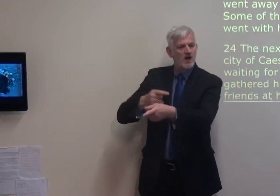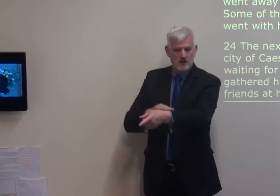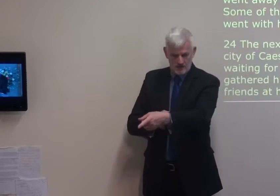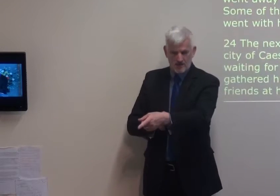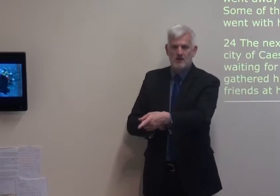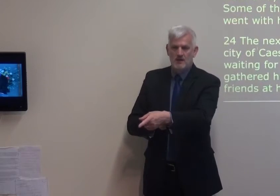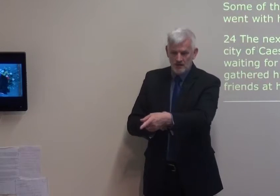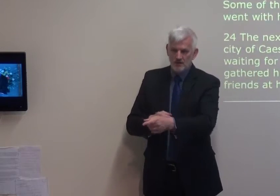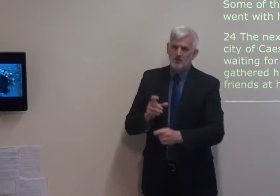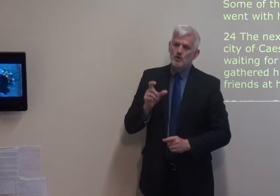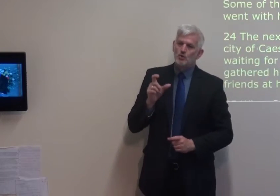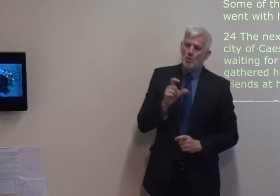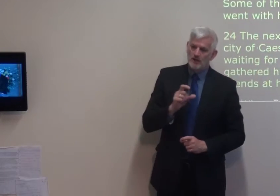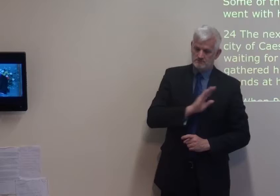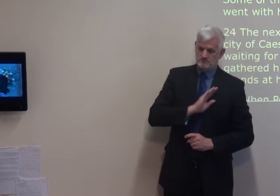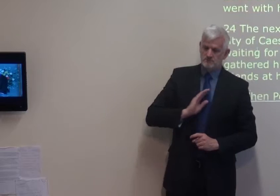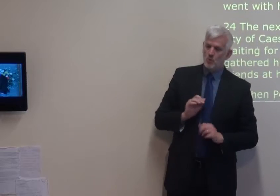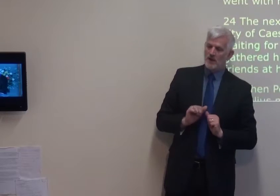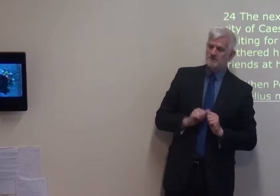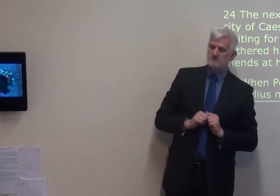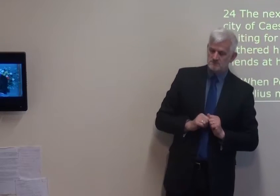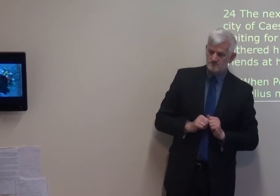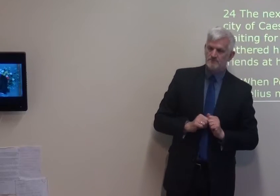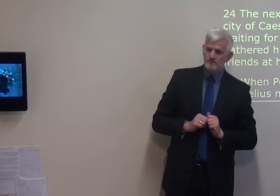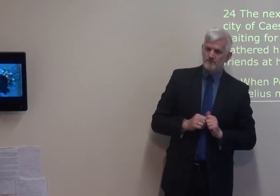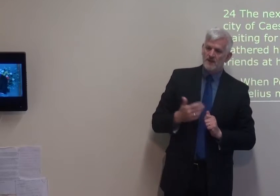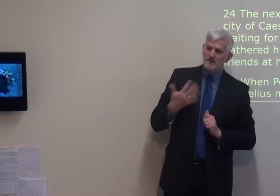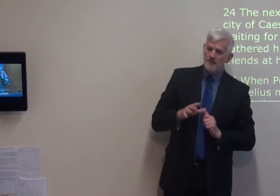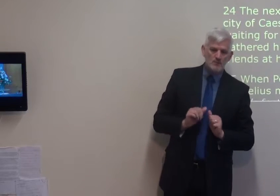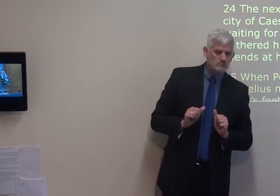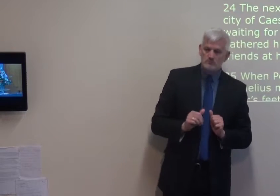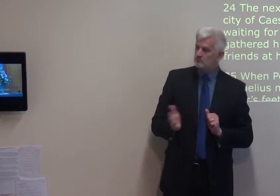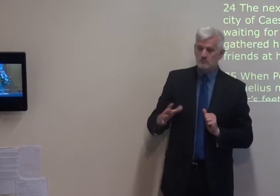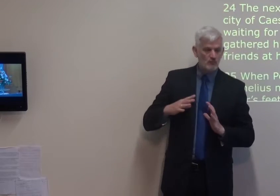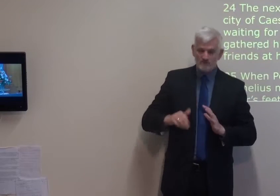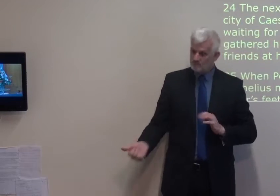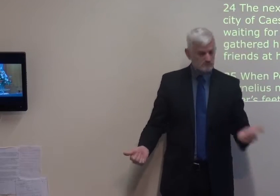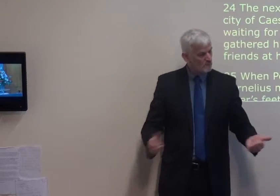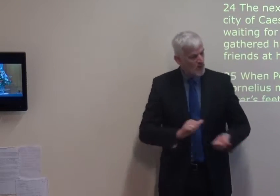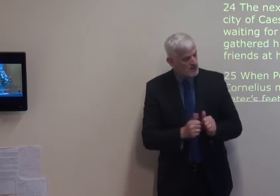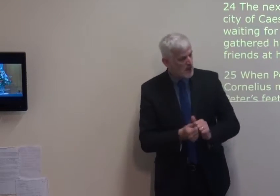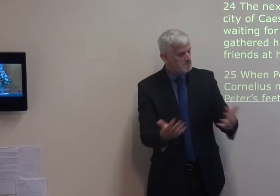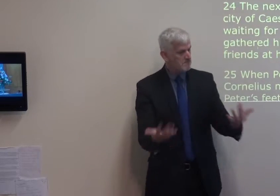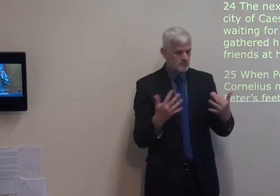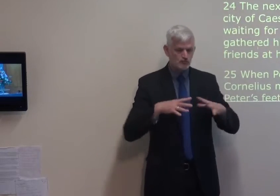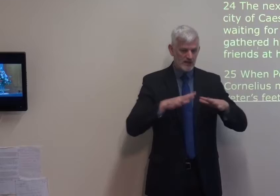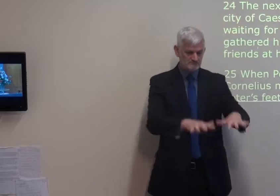Cornelius waited for them, and had called together his kinsmen and his friends. And as Peter was coming